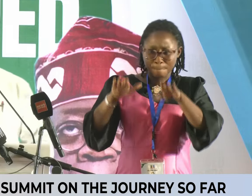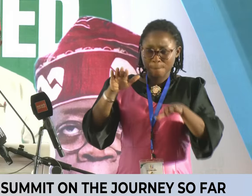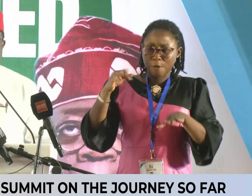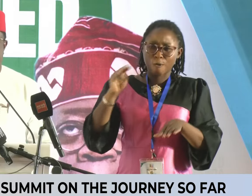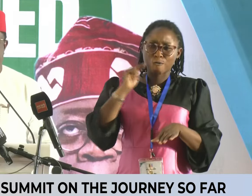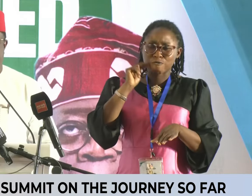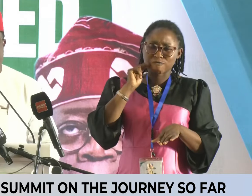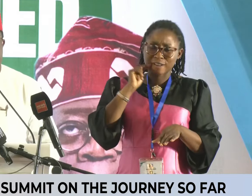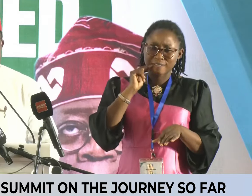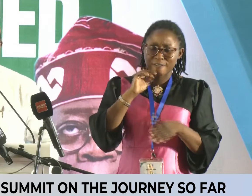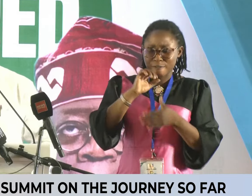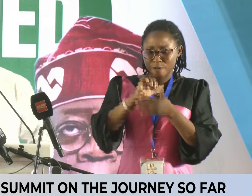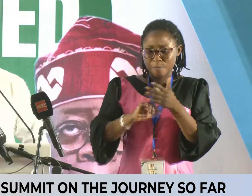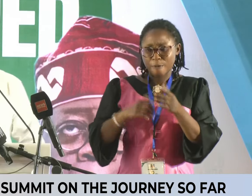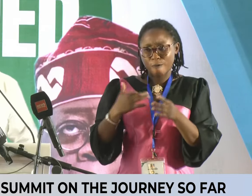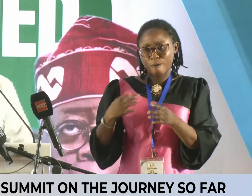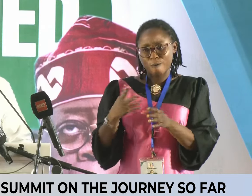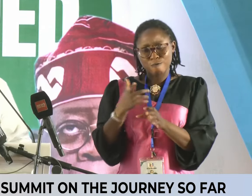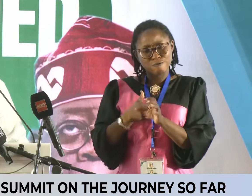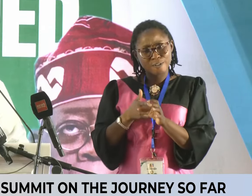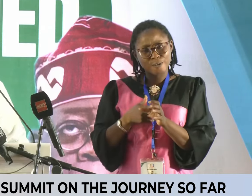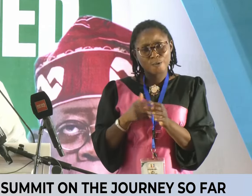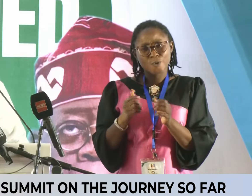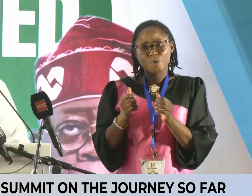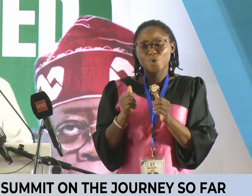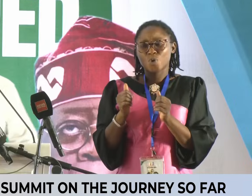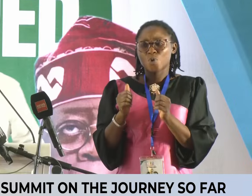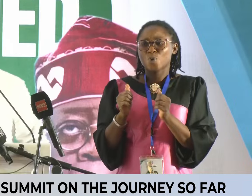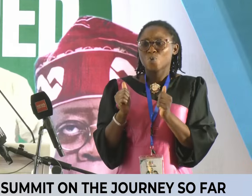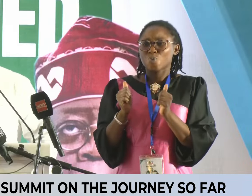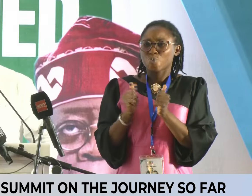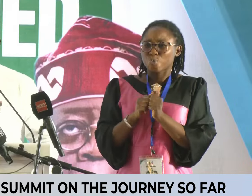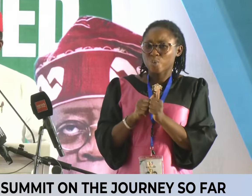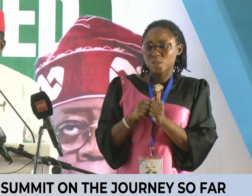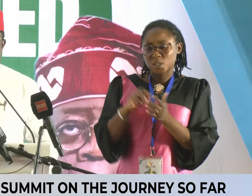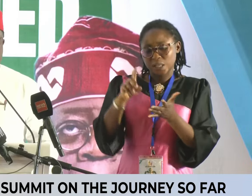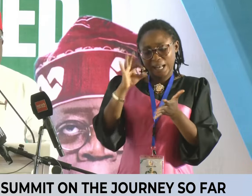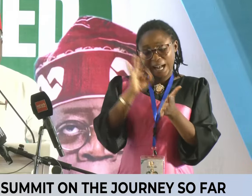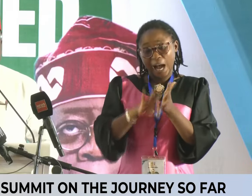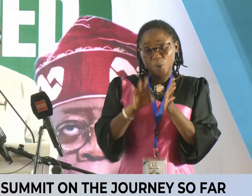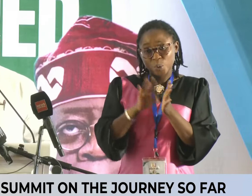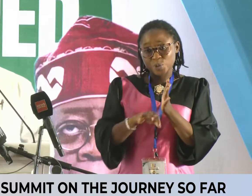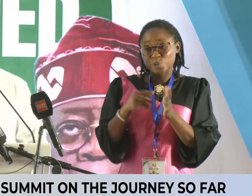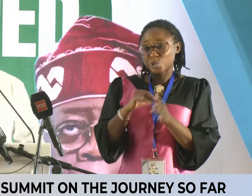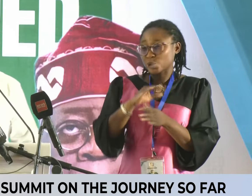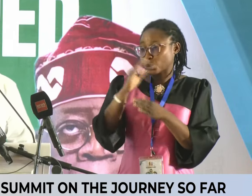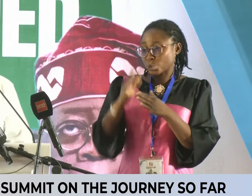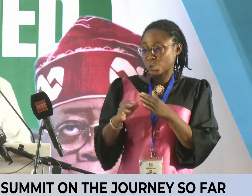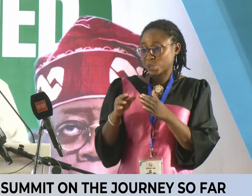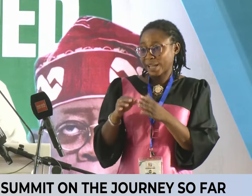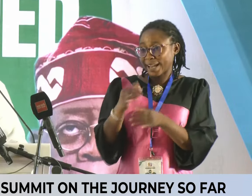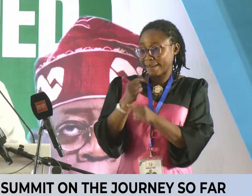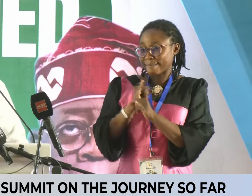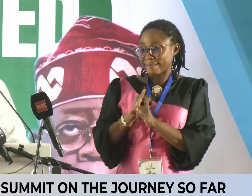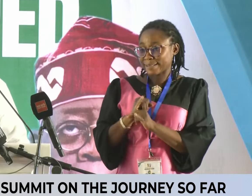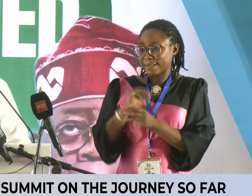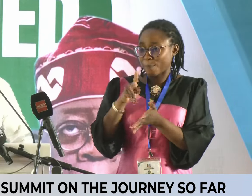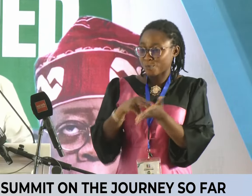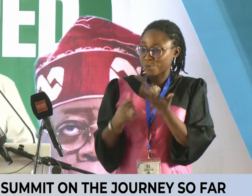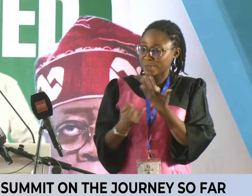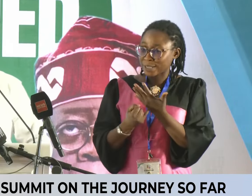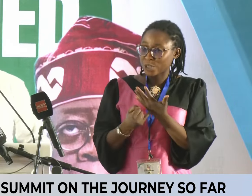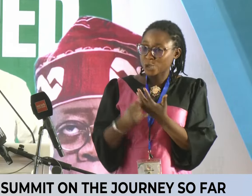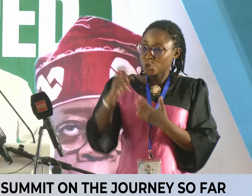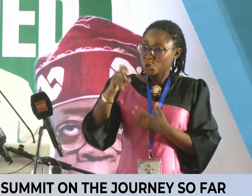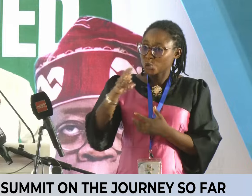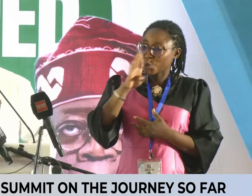removal of fuel subsidy, and with the rule of the thumb, the total inherited project at that time should